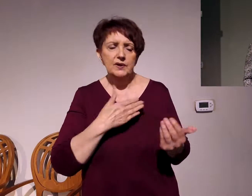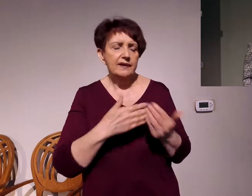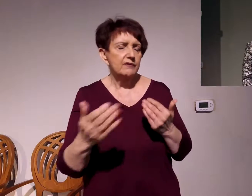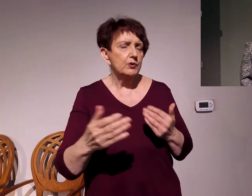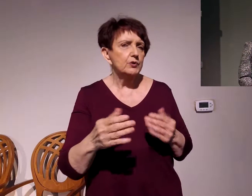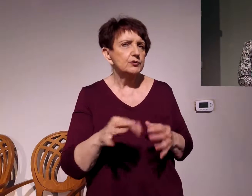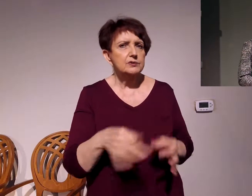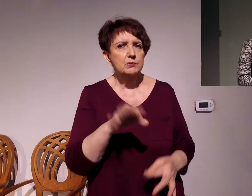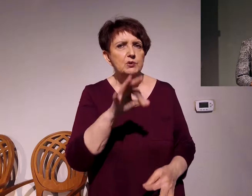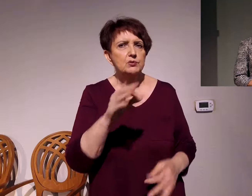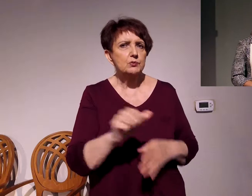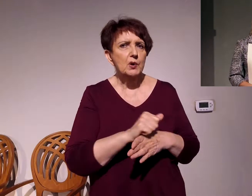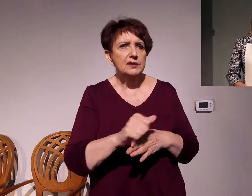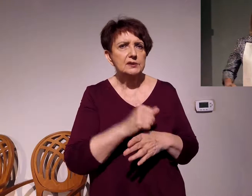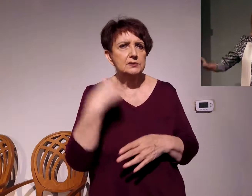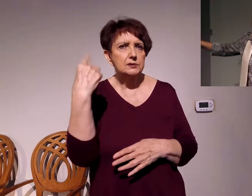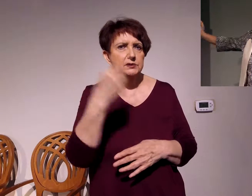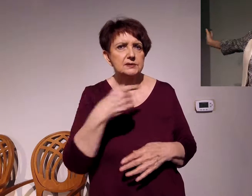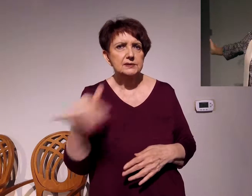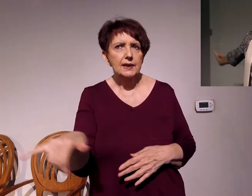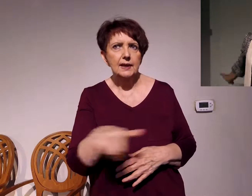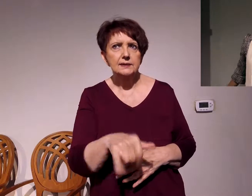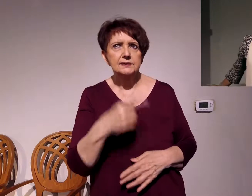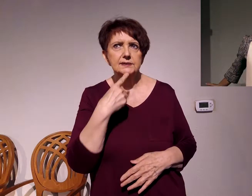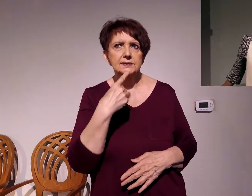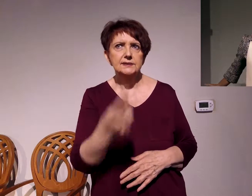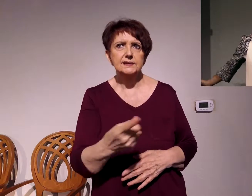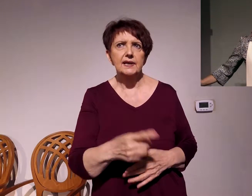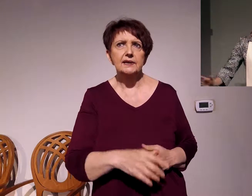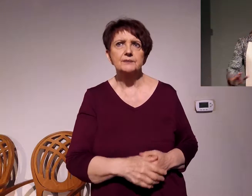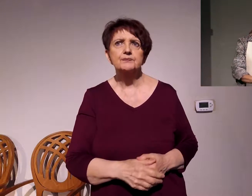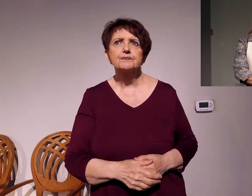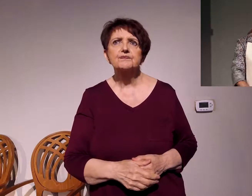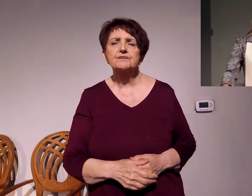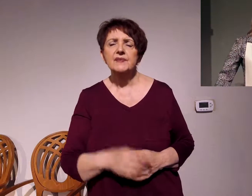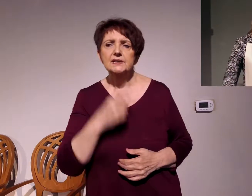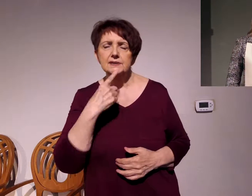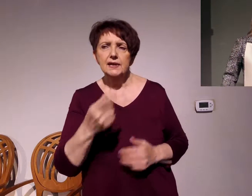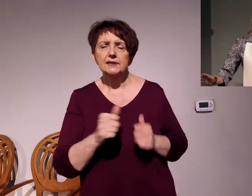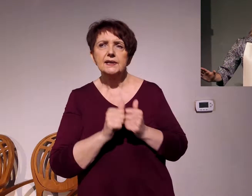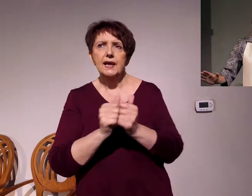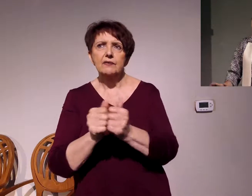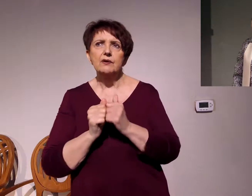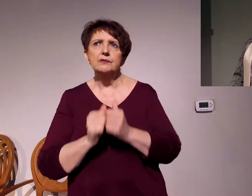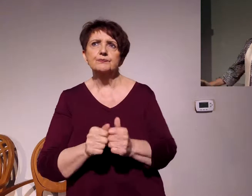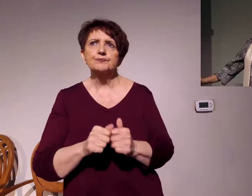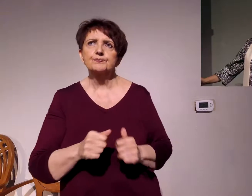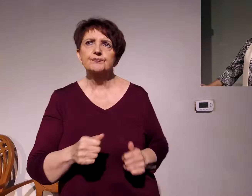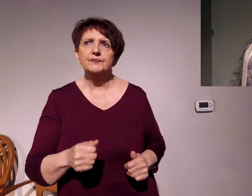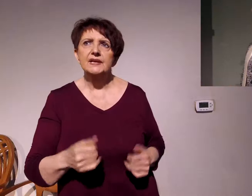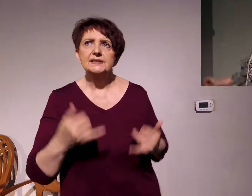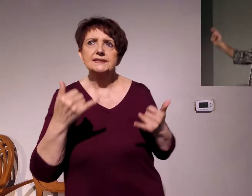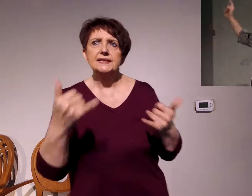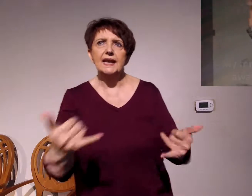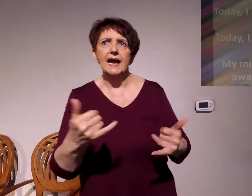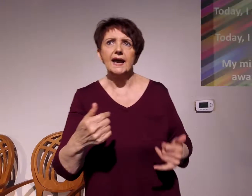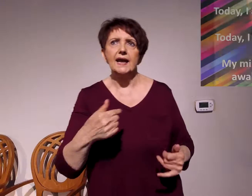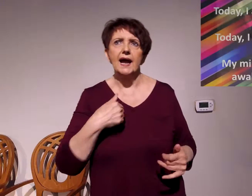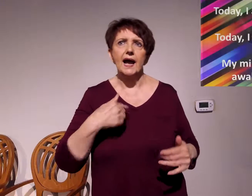your spiritual practice looks like in the morning, you can say something like this. So let's say this together. You ready?